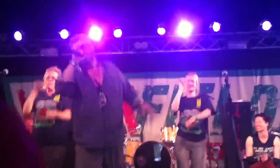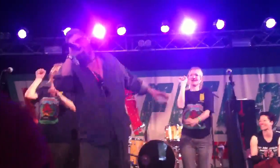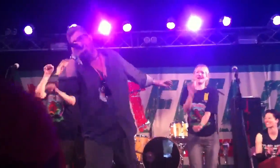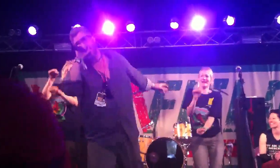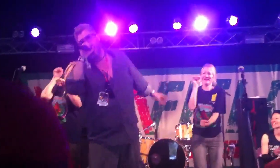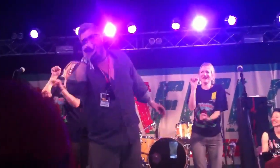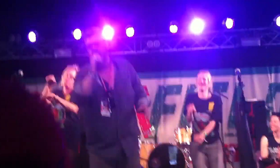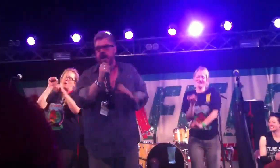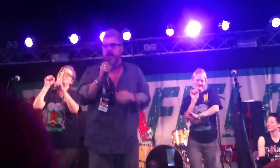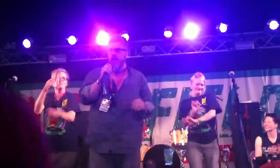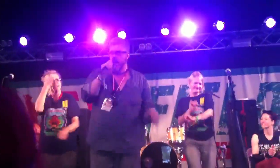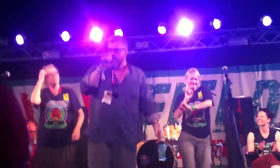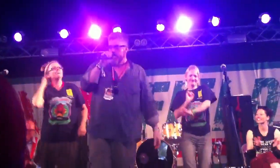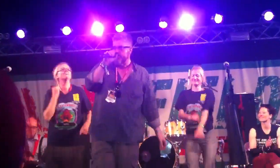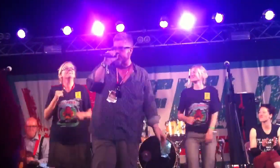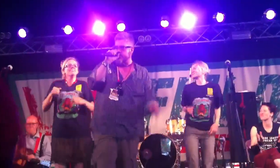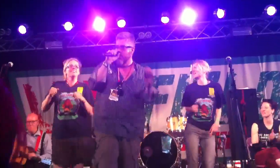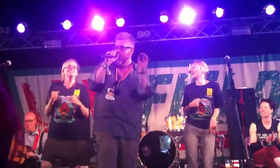Bestiality.